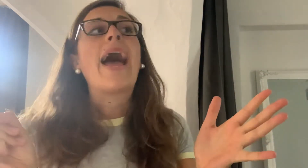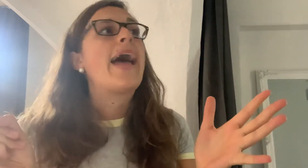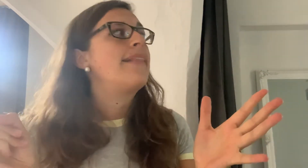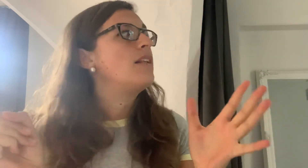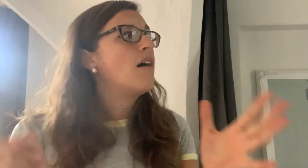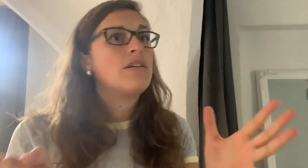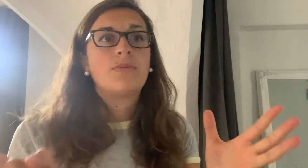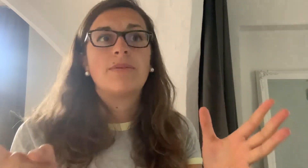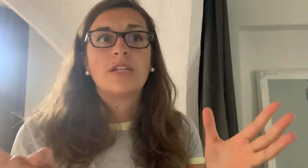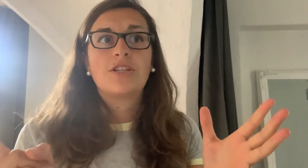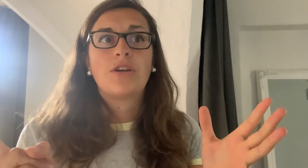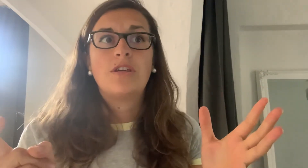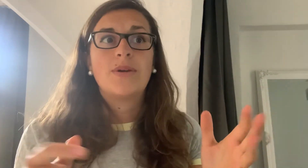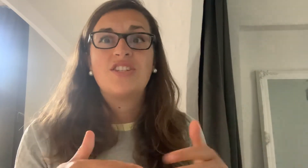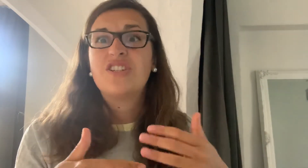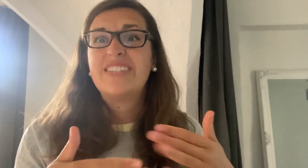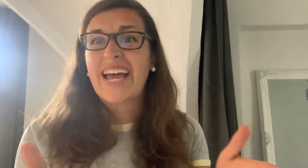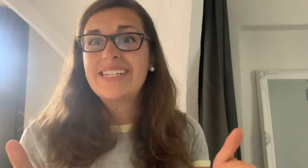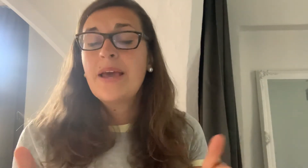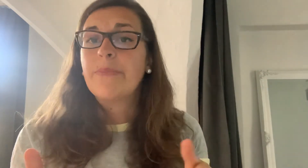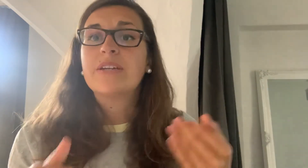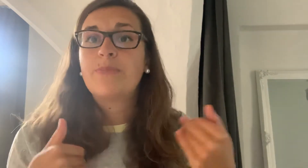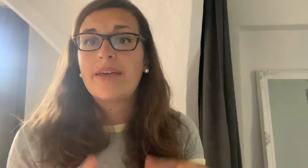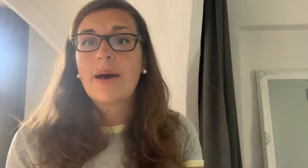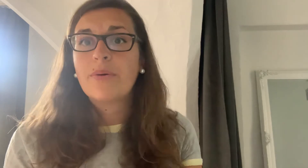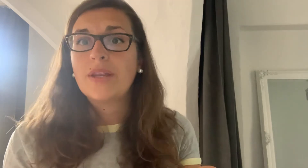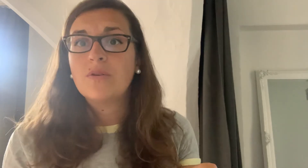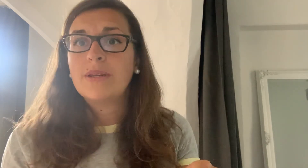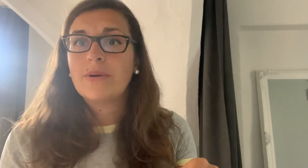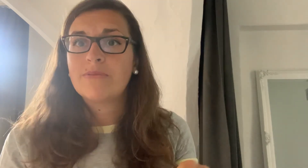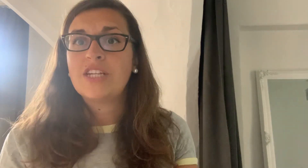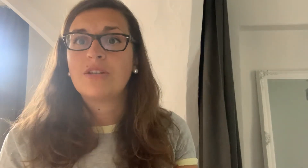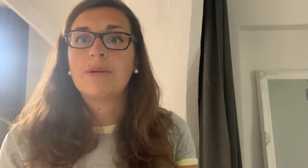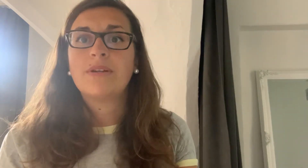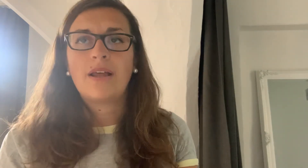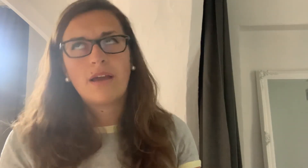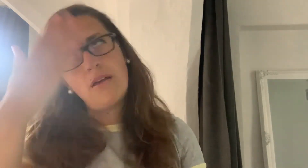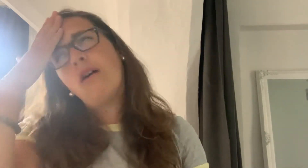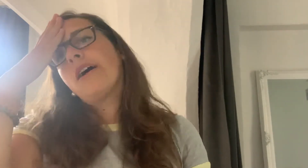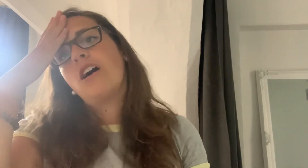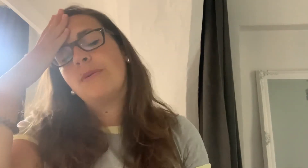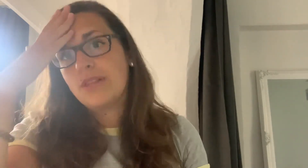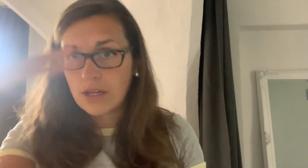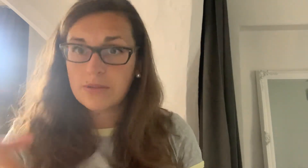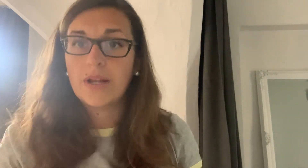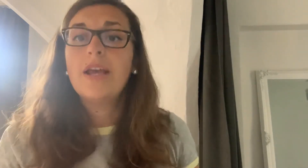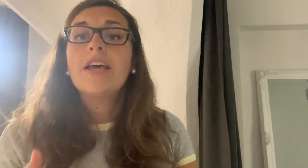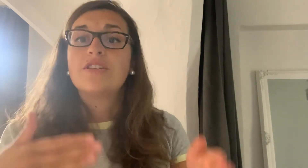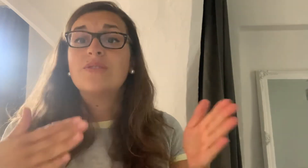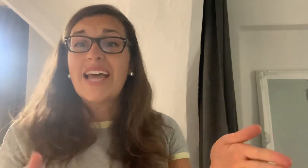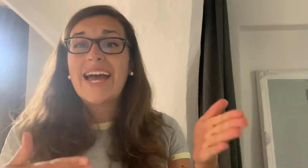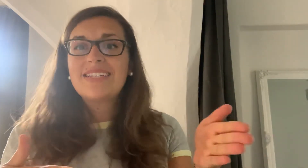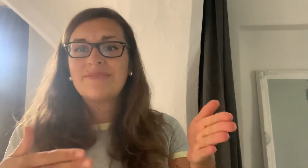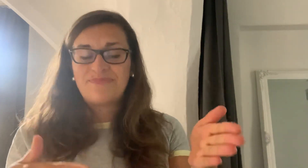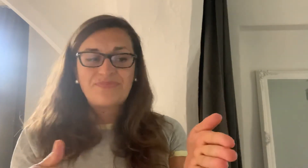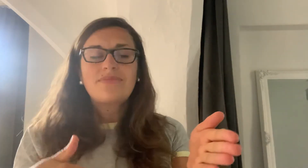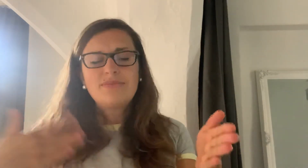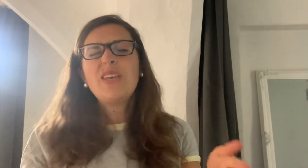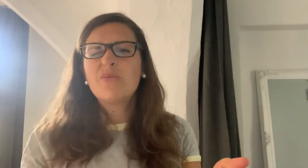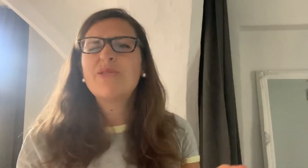And the last one I'm going to show you is just Z, because by that point, normally when I'm teaching, people are like, oh, I can't remember the last one. So Z, we'll do it